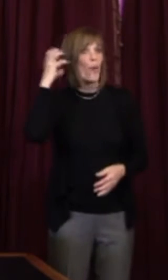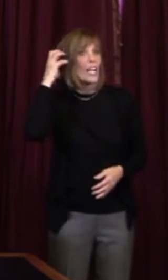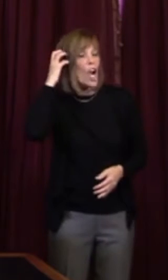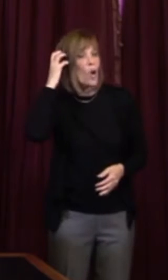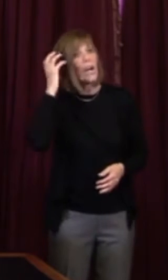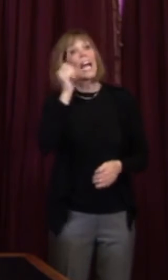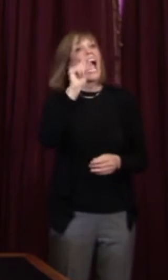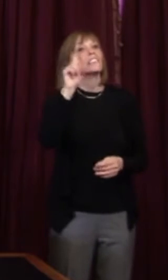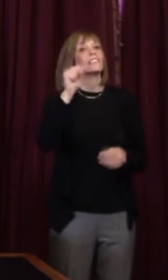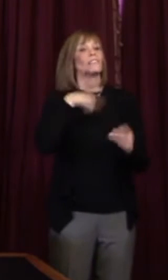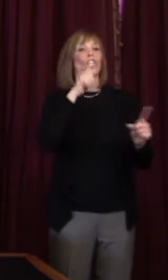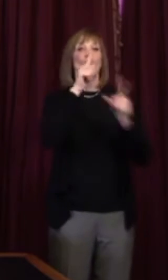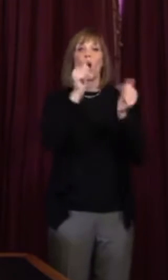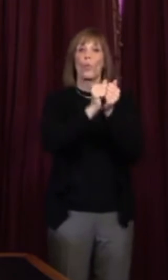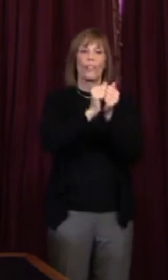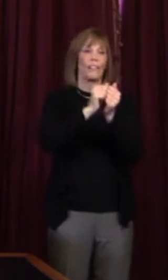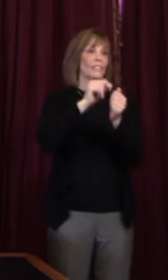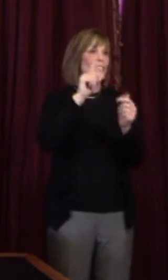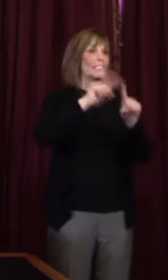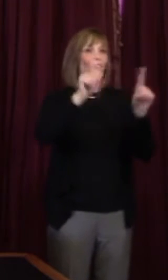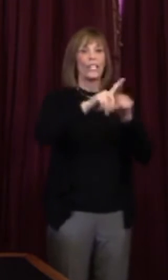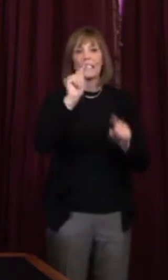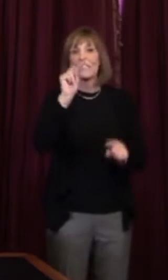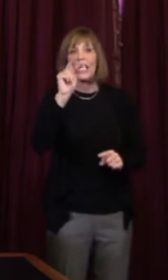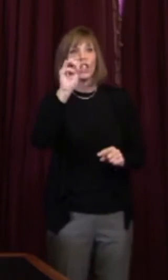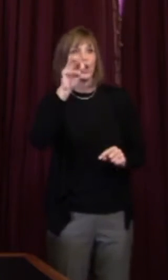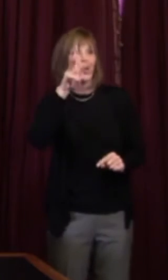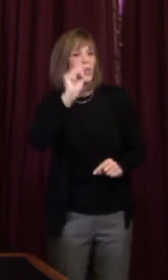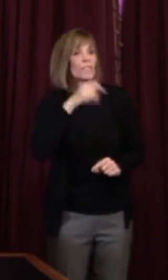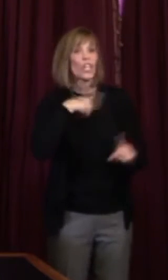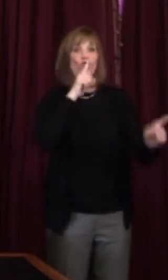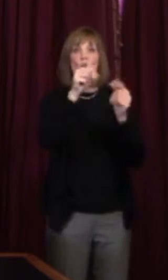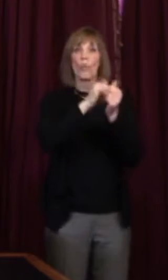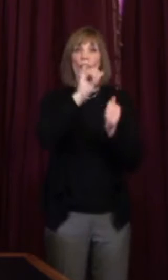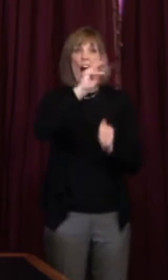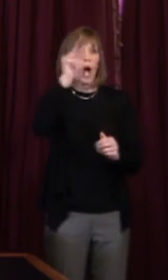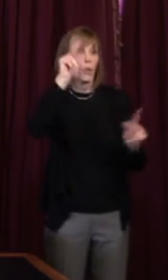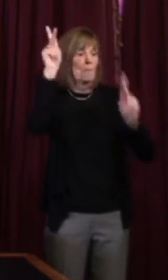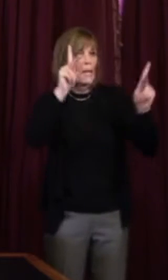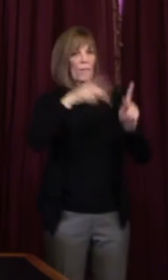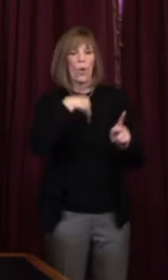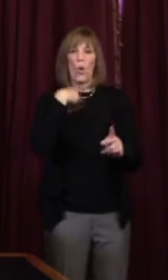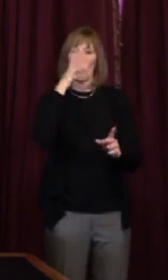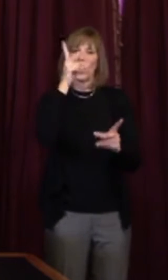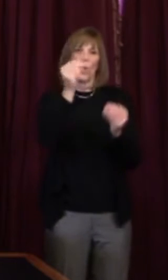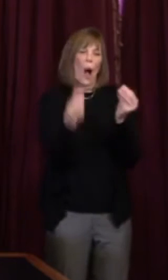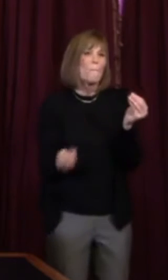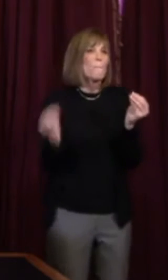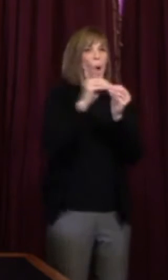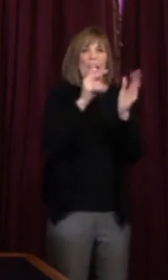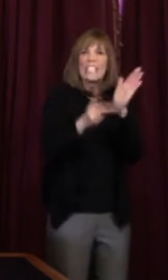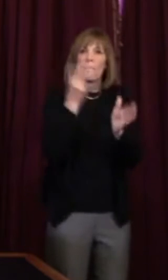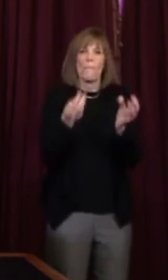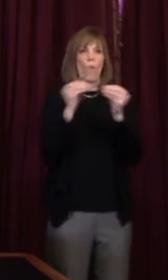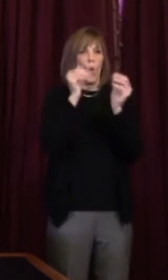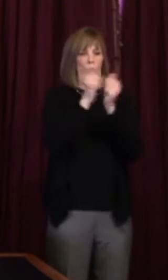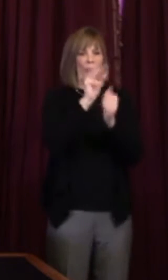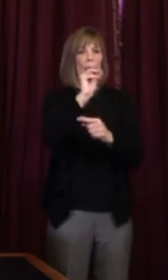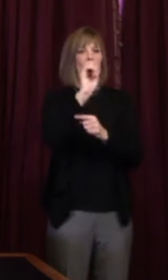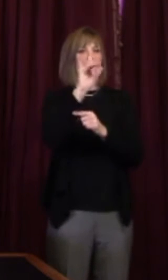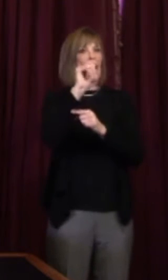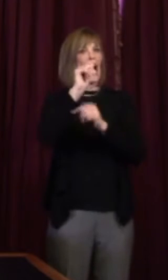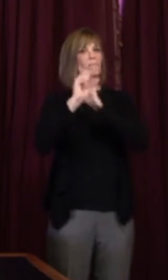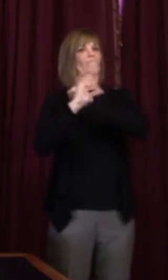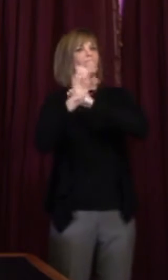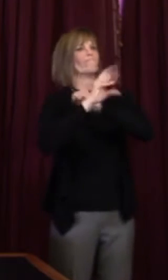been speaking with media all over the state. I've been talking to Iowans, and we're going to double down on that with an extensive media outreach